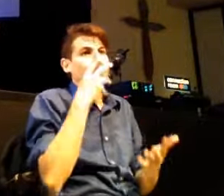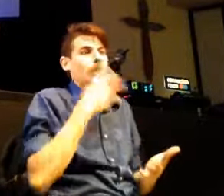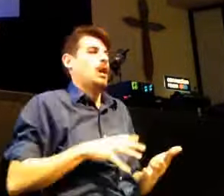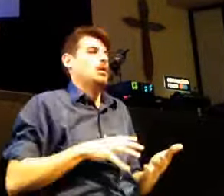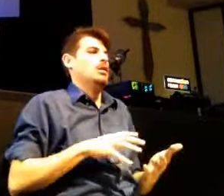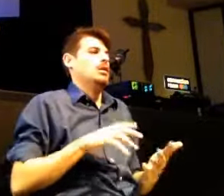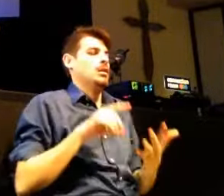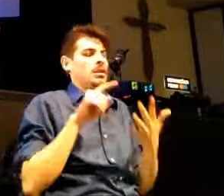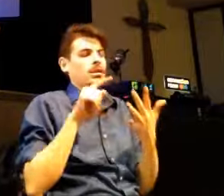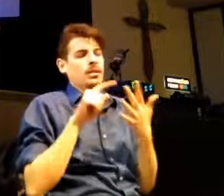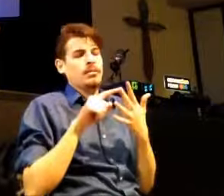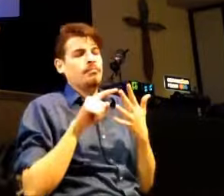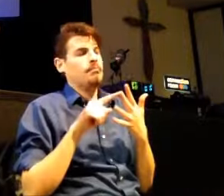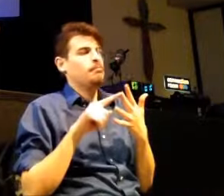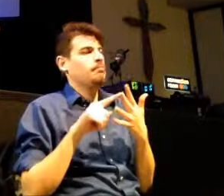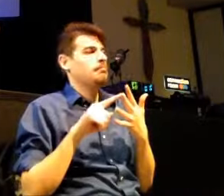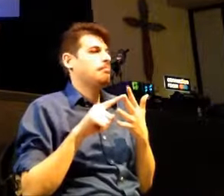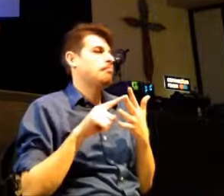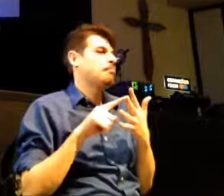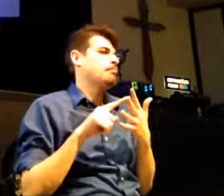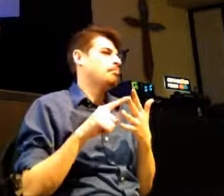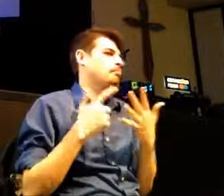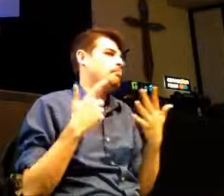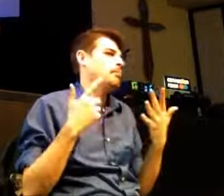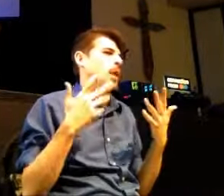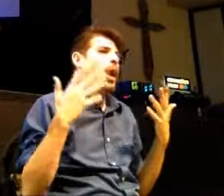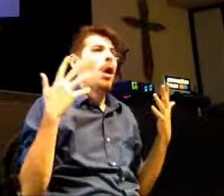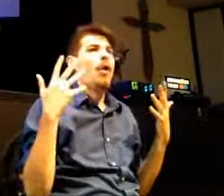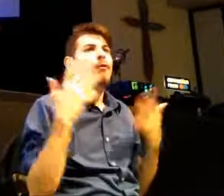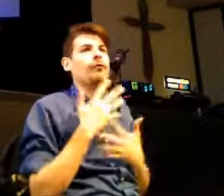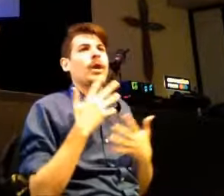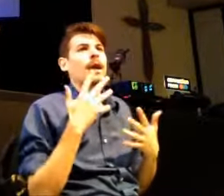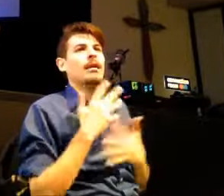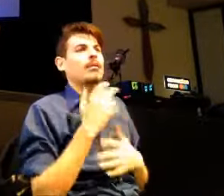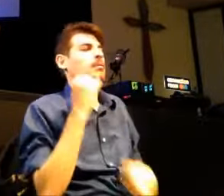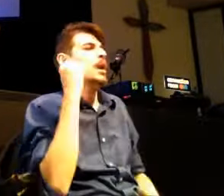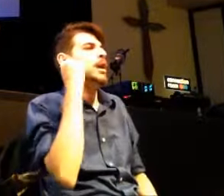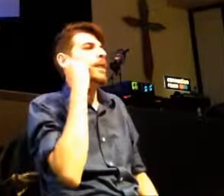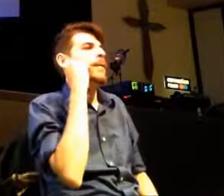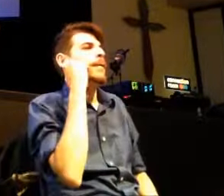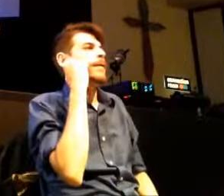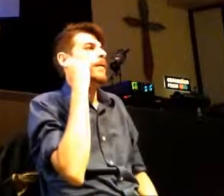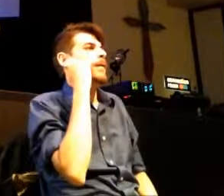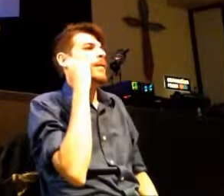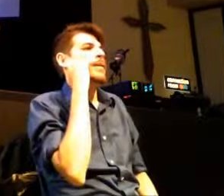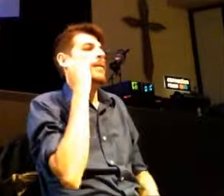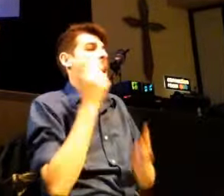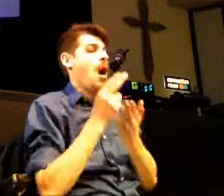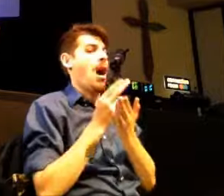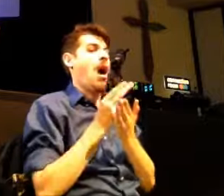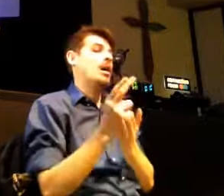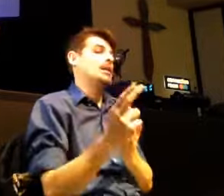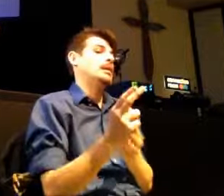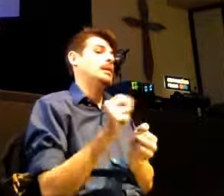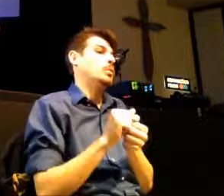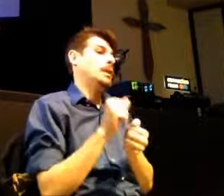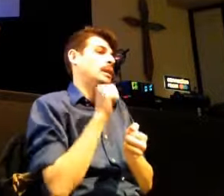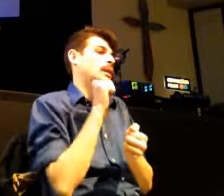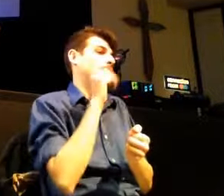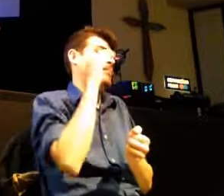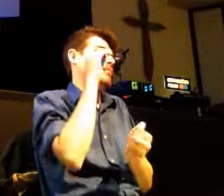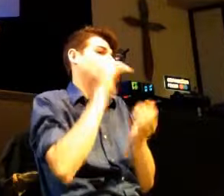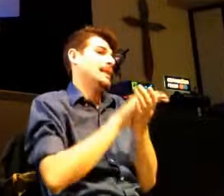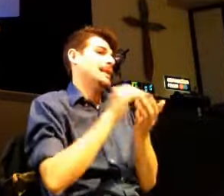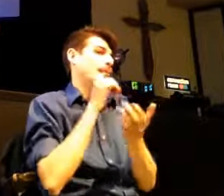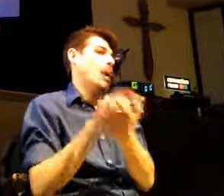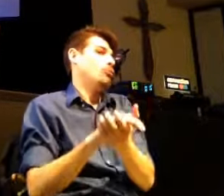afraid that if I'm honest with my spouse, he